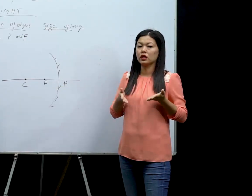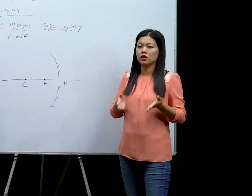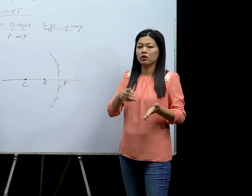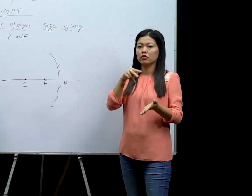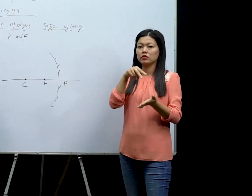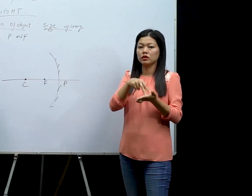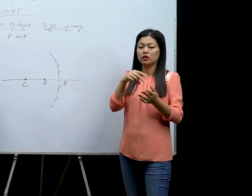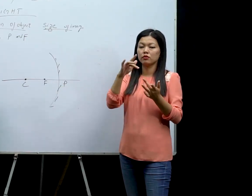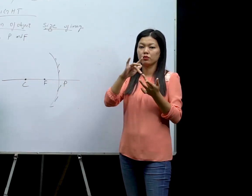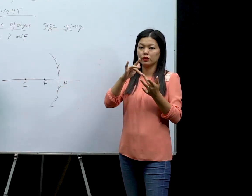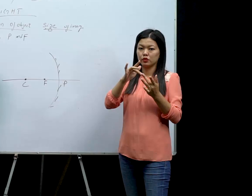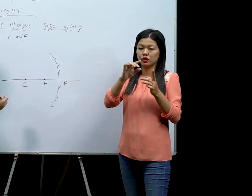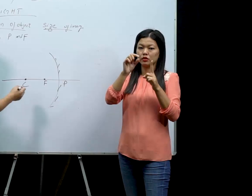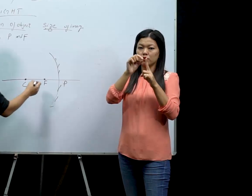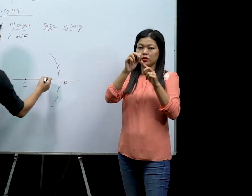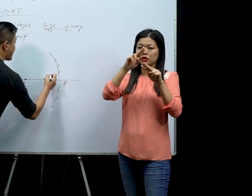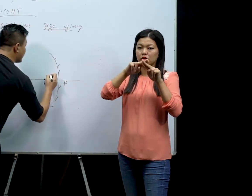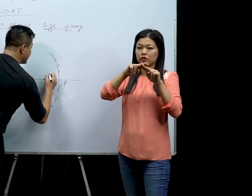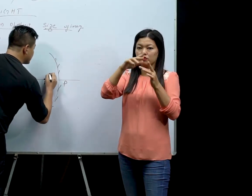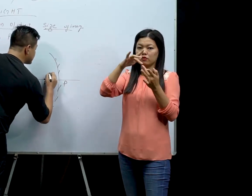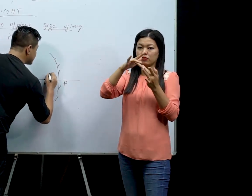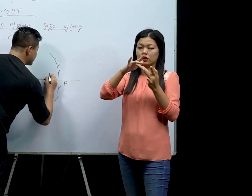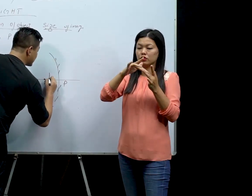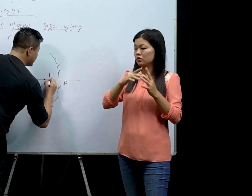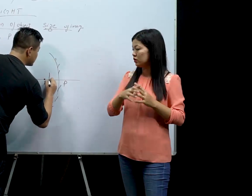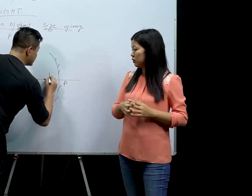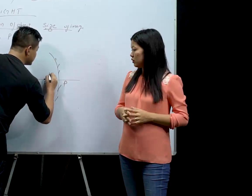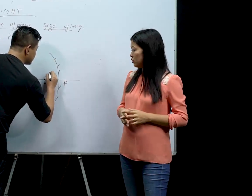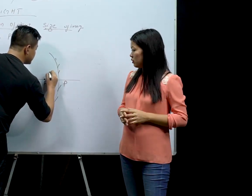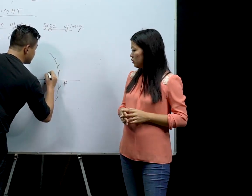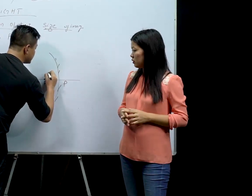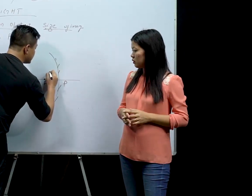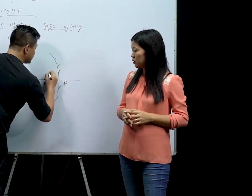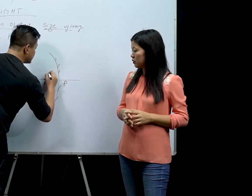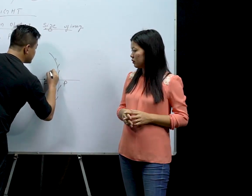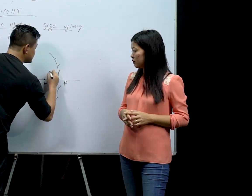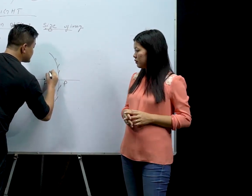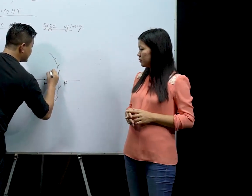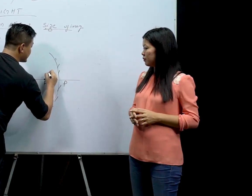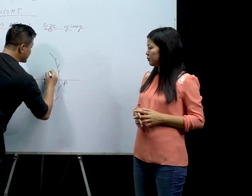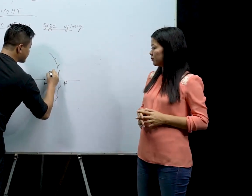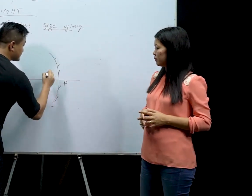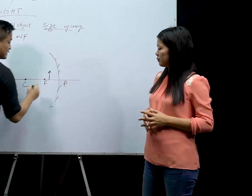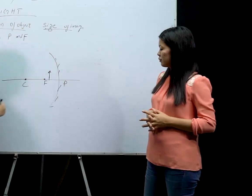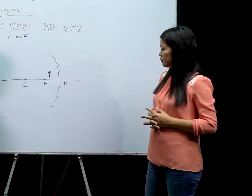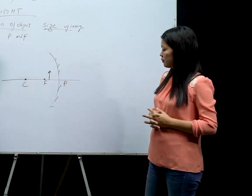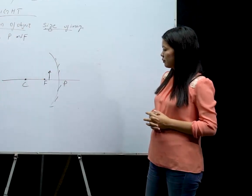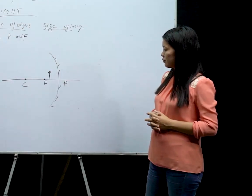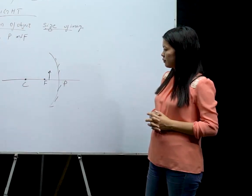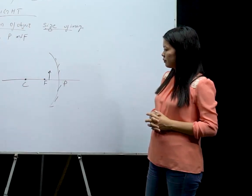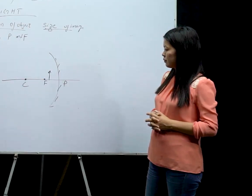be between P and F. That means we are going to stand here.